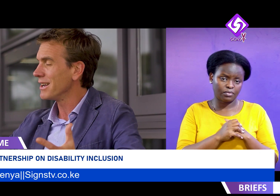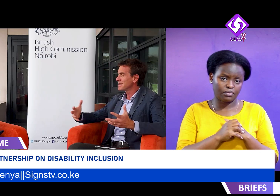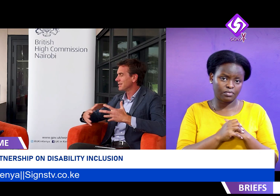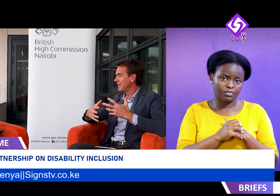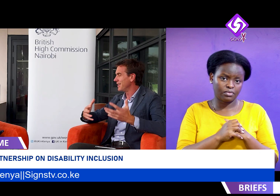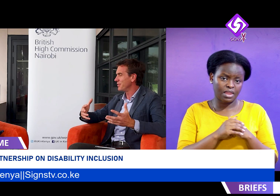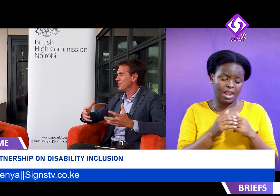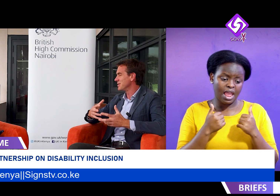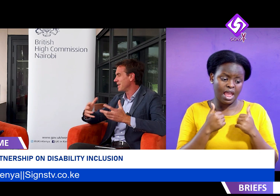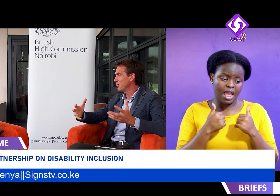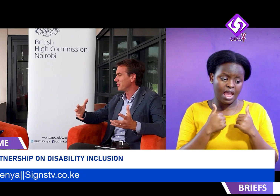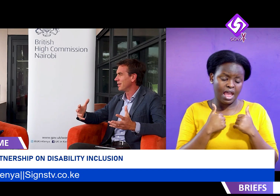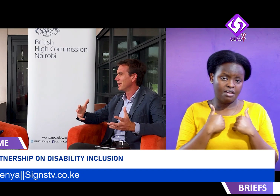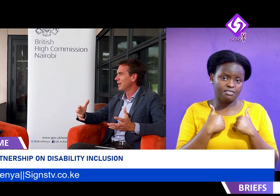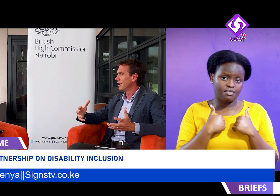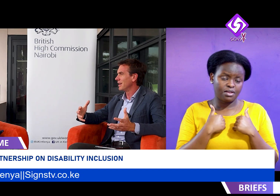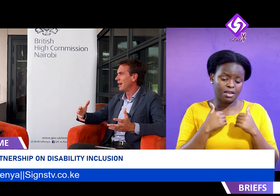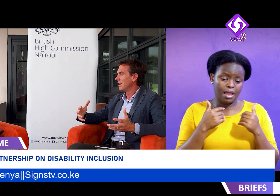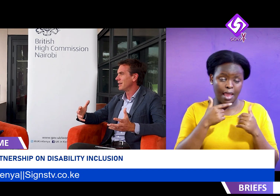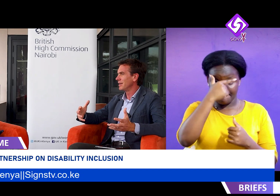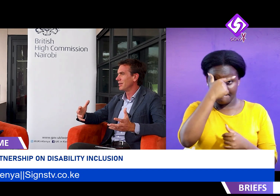no sight, the individual was able to